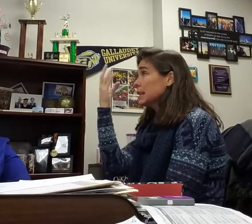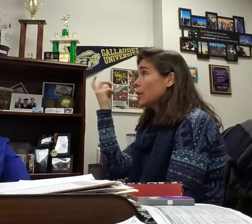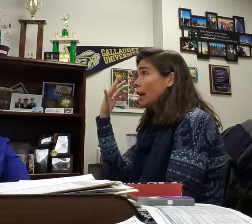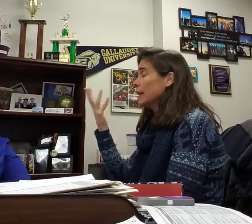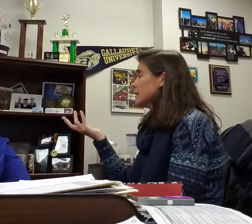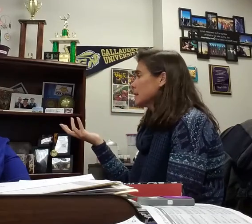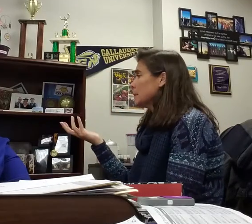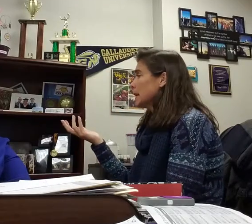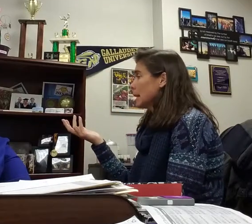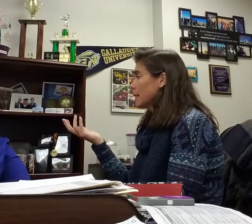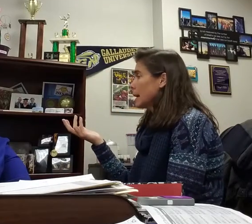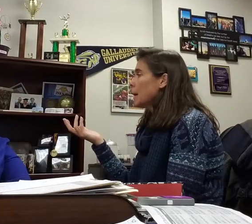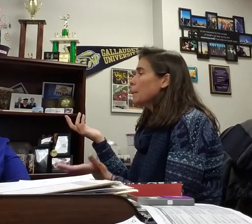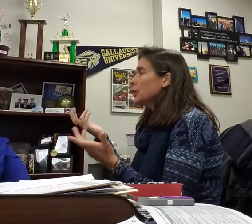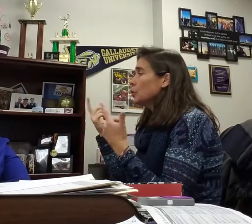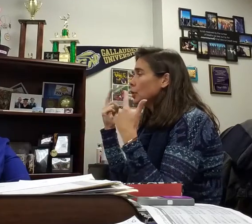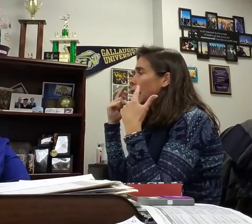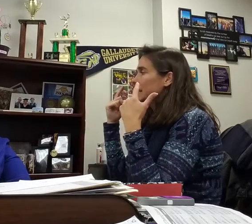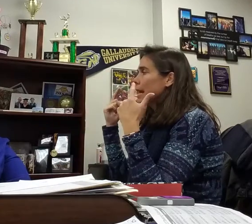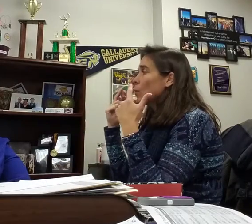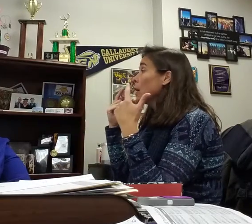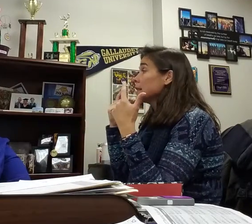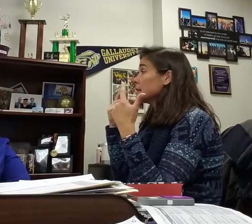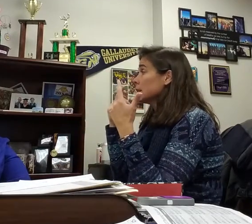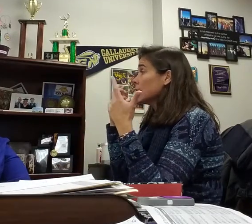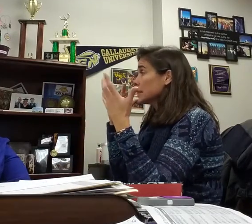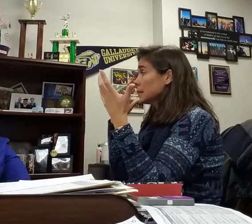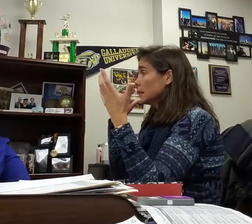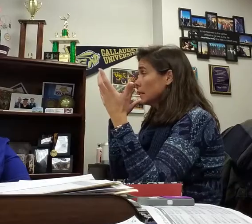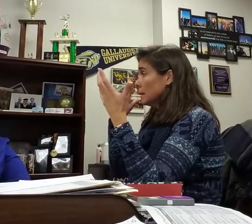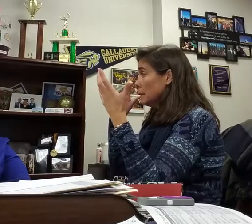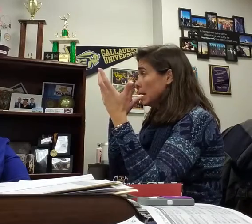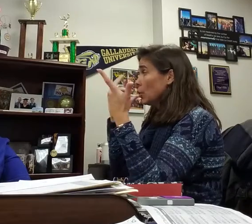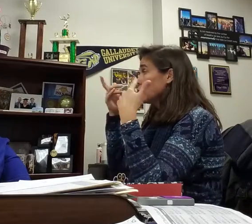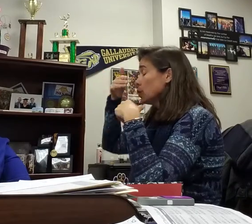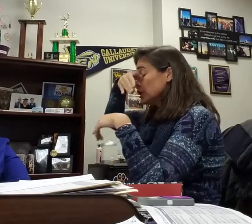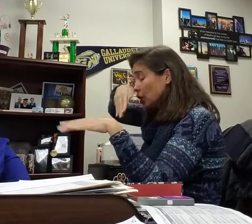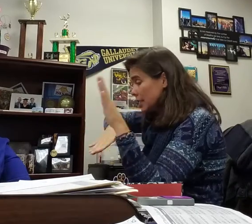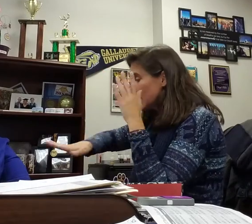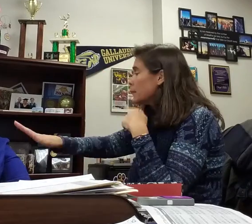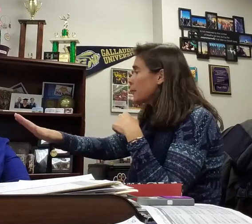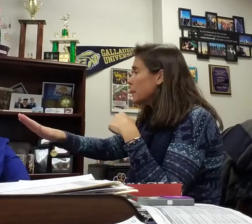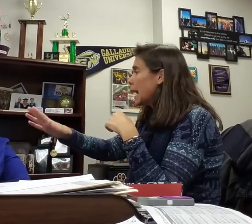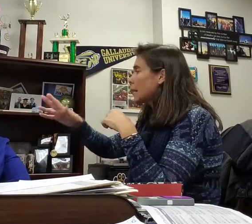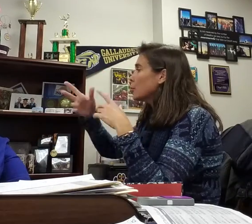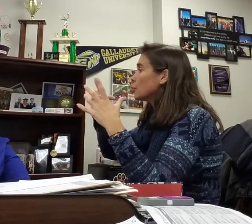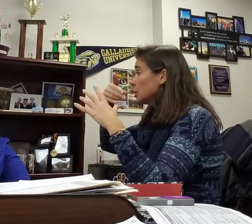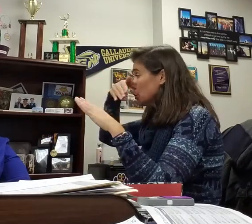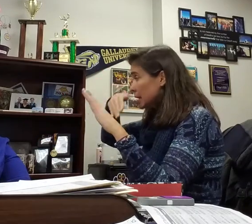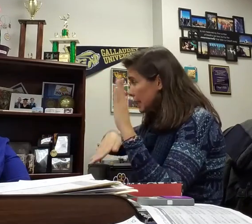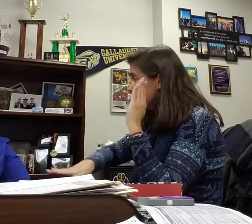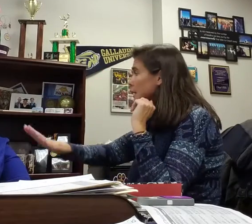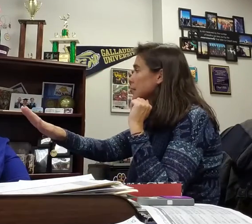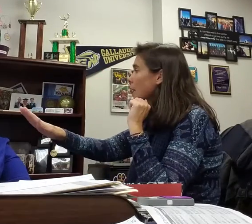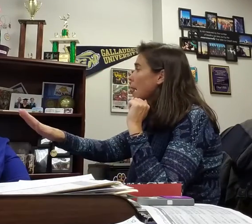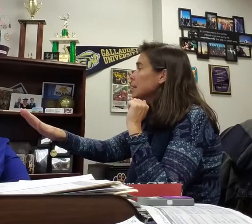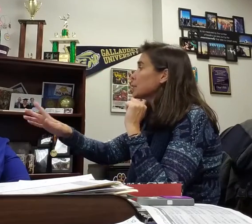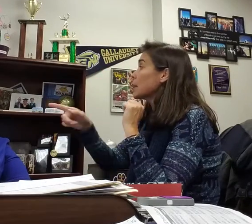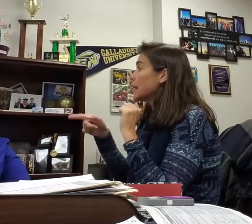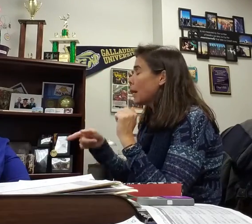all that, that's not going to mean anything. But you could like take what does the tusk mean, or you could change something from the animal, you know, to give it a sign so that they go,